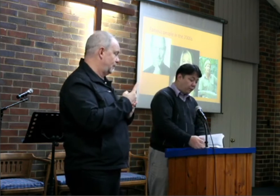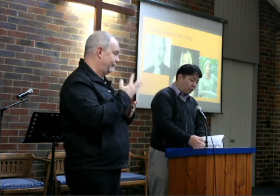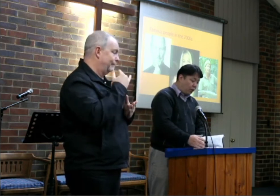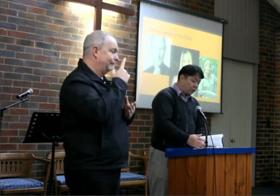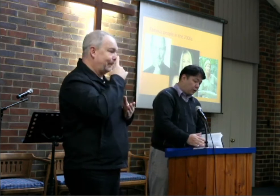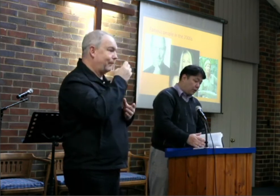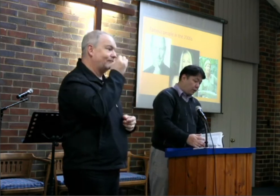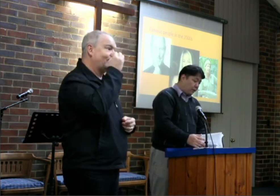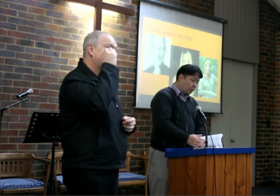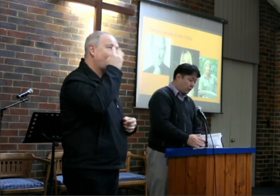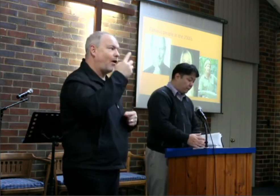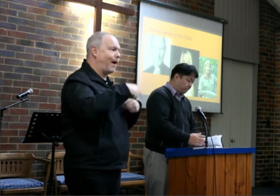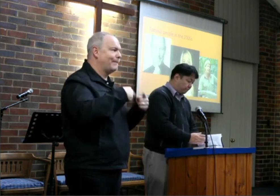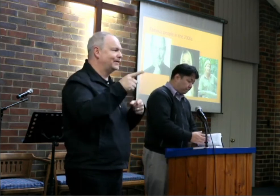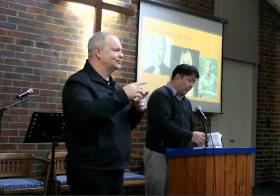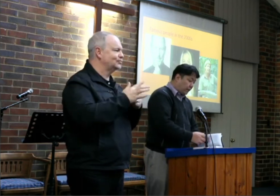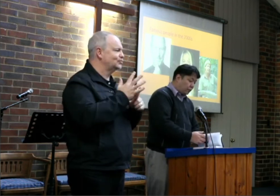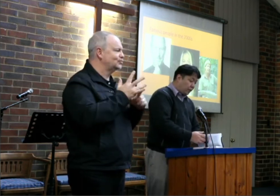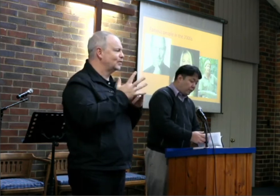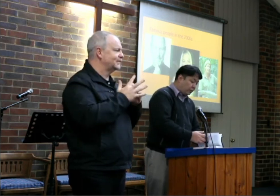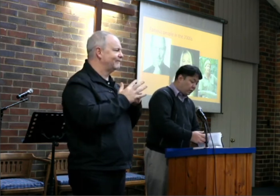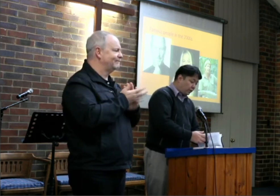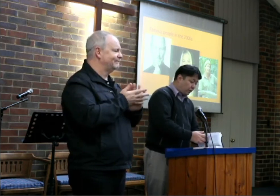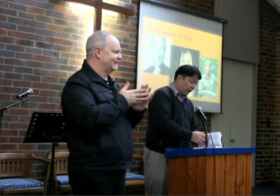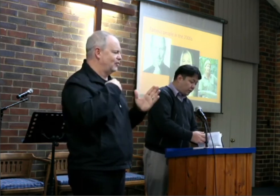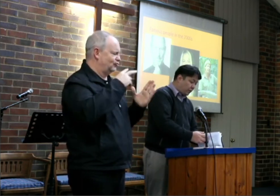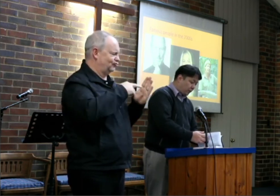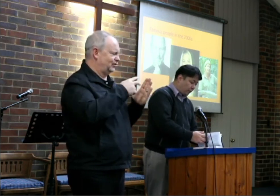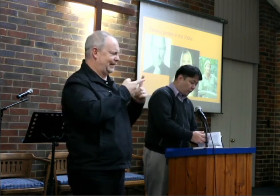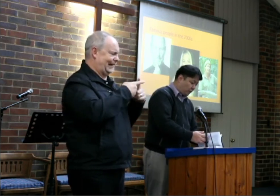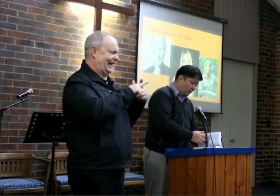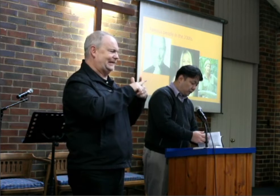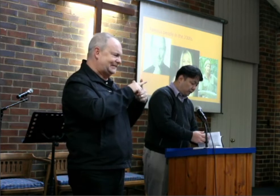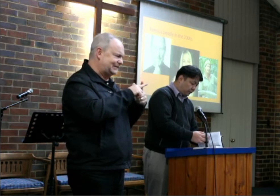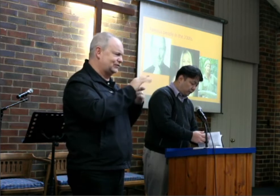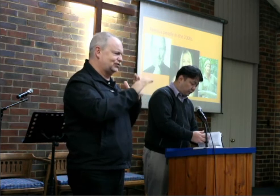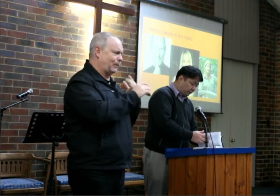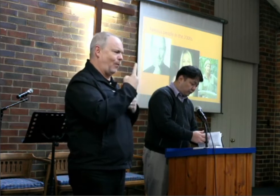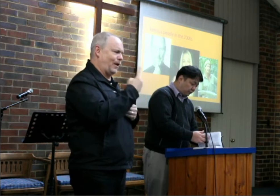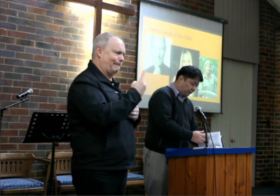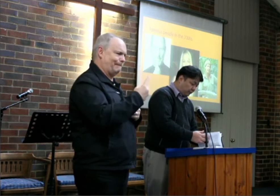people forgot about Joseph? So let me read to you from Exodus chapter 1.